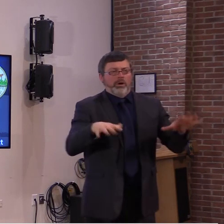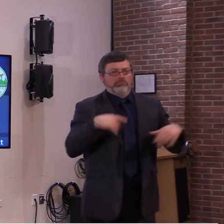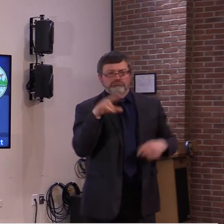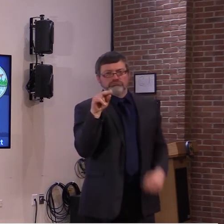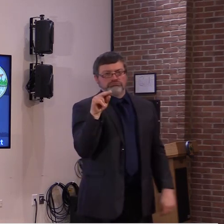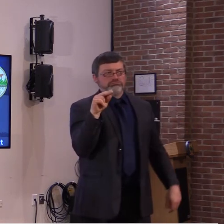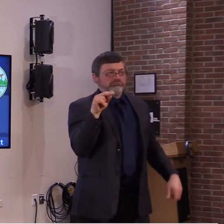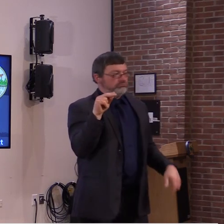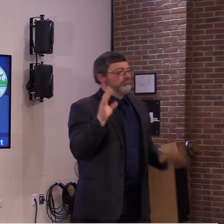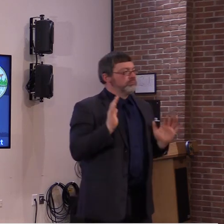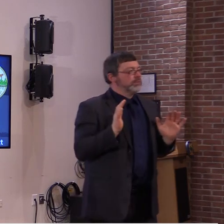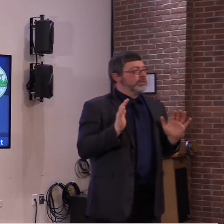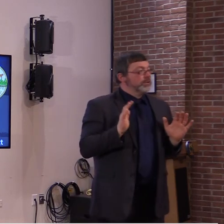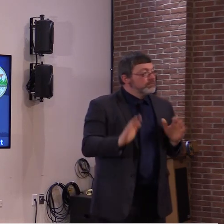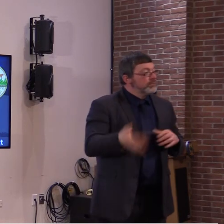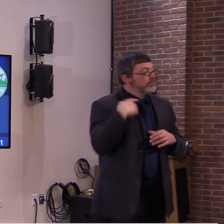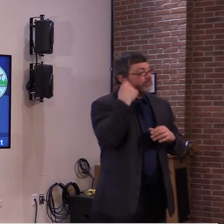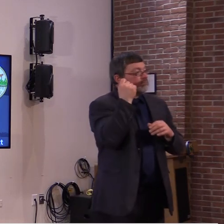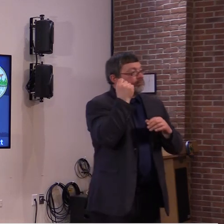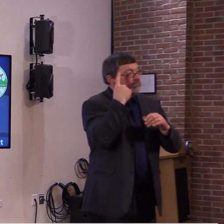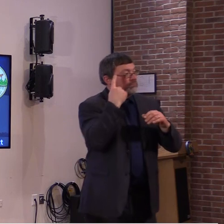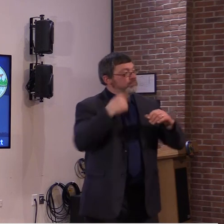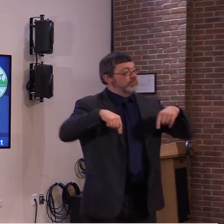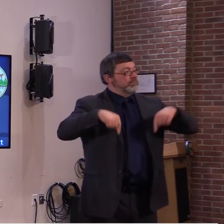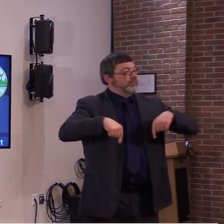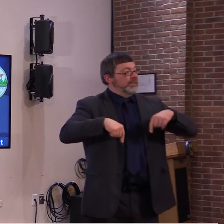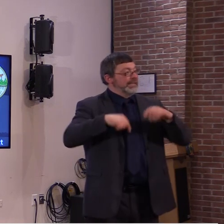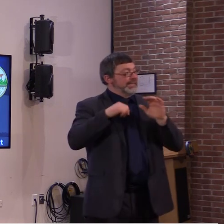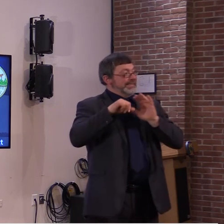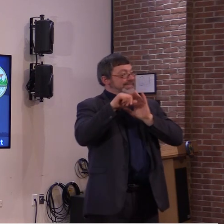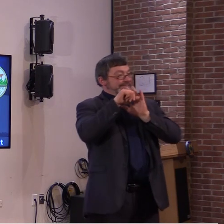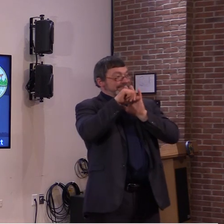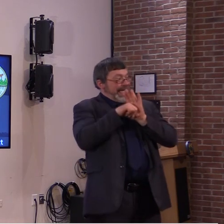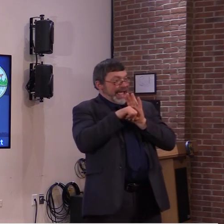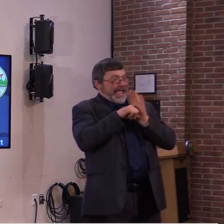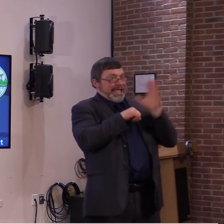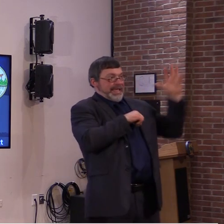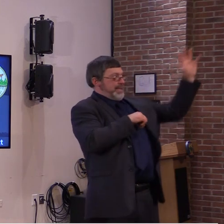that the federal government had with some of the pharmacies.